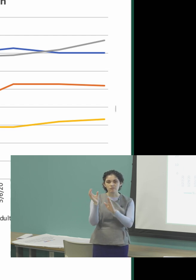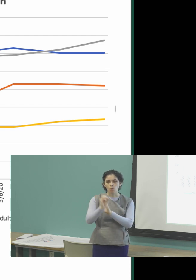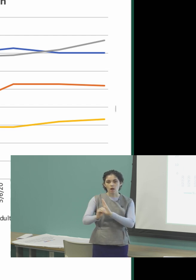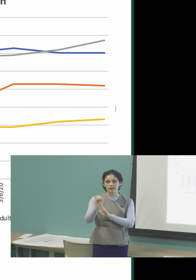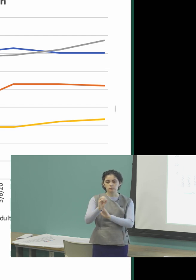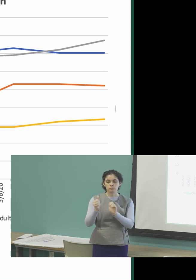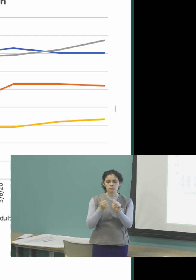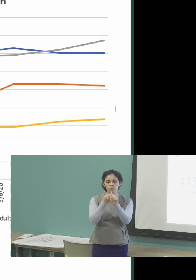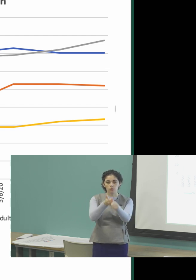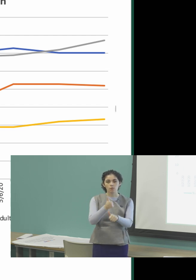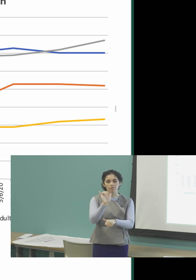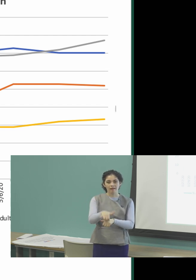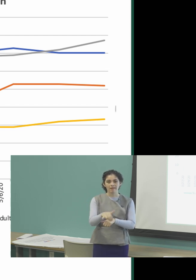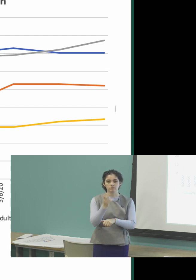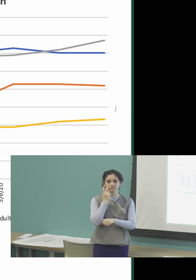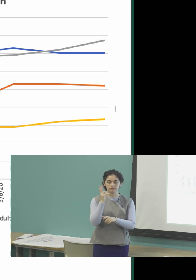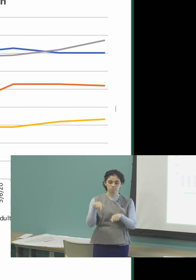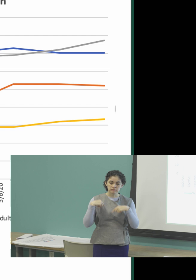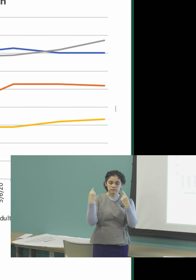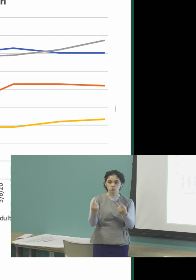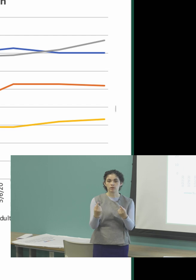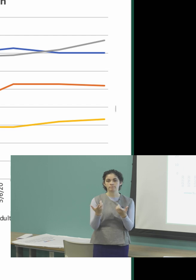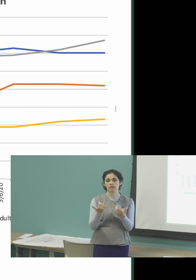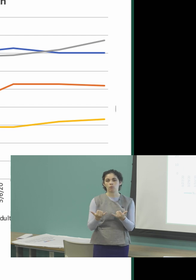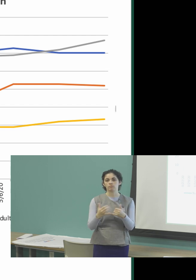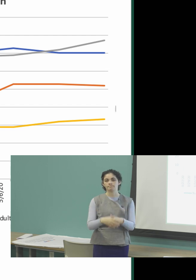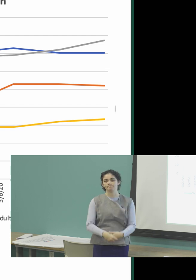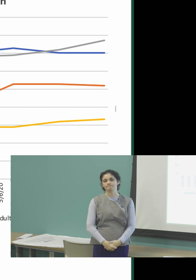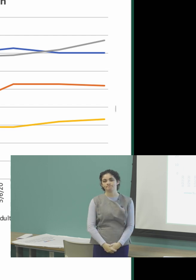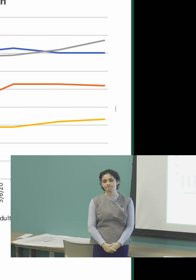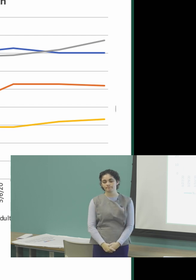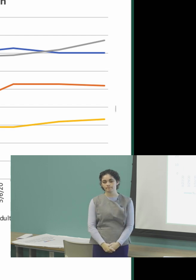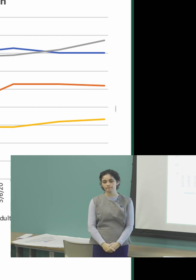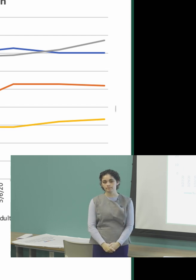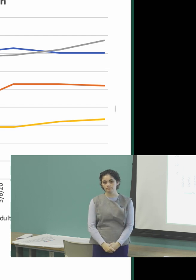that information as we have been going forward.